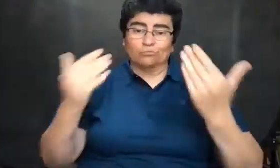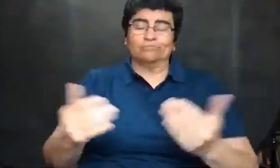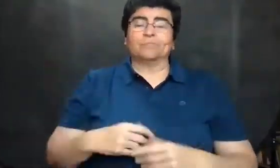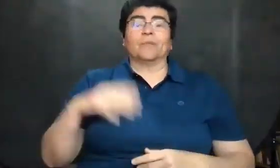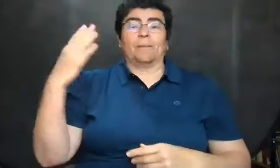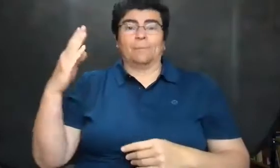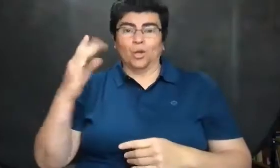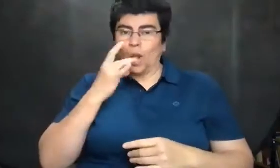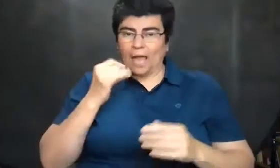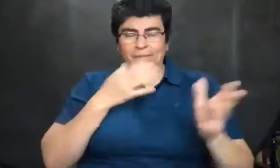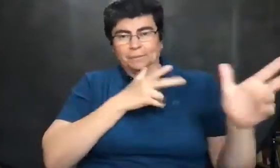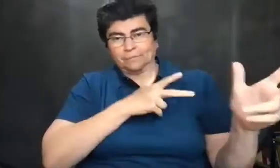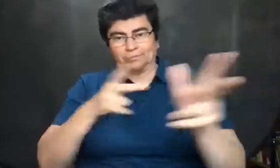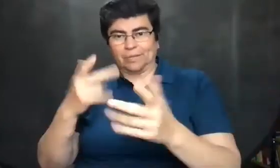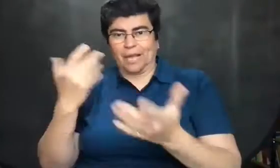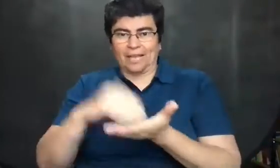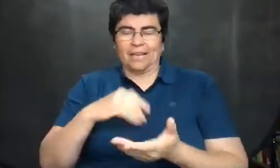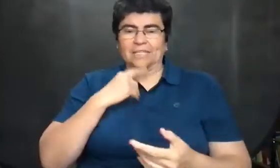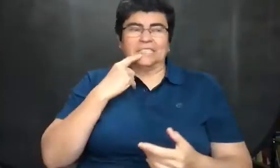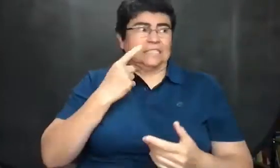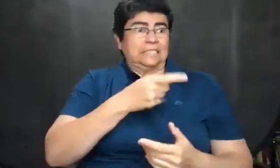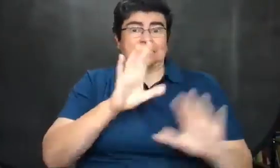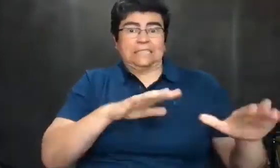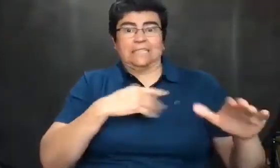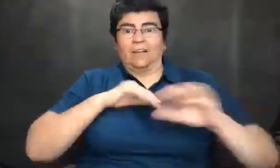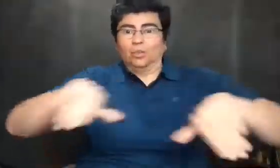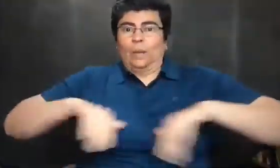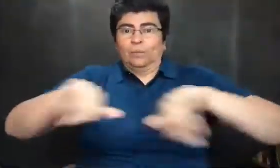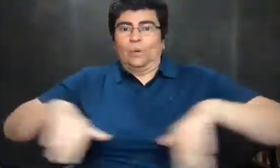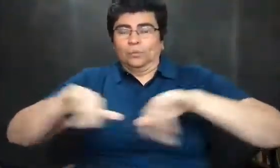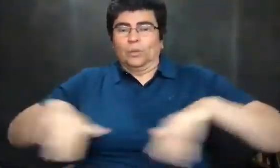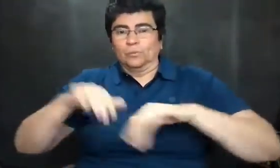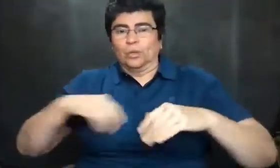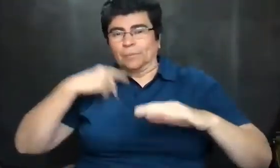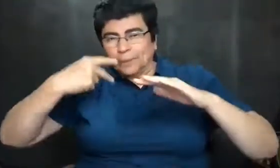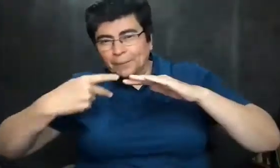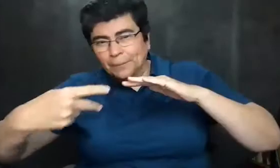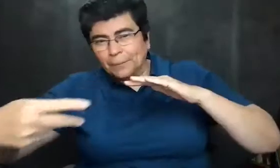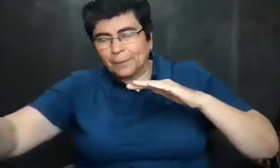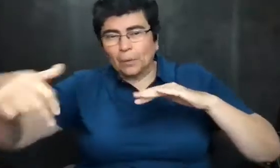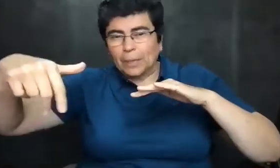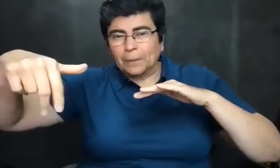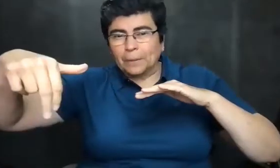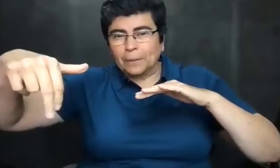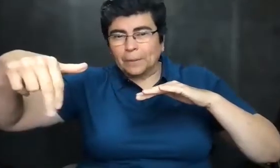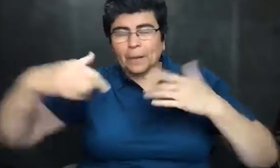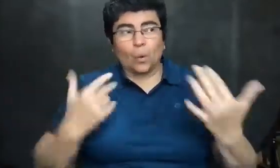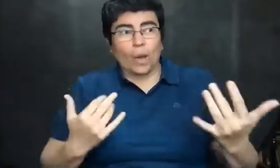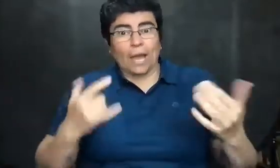and I said to my friends, "Let's swim downstream." And we did. We swam downstream, and we treaded water until the cops left. And then we came